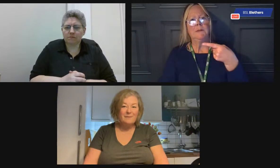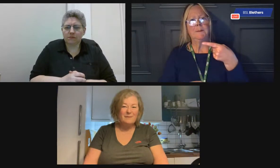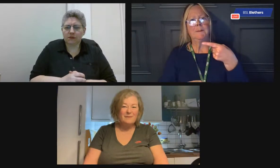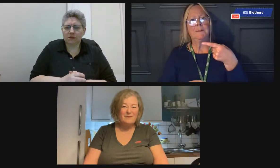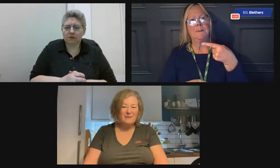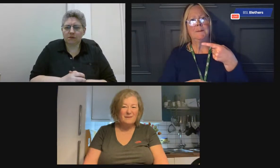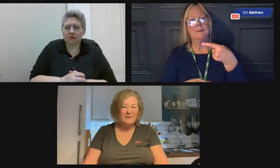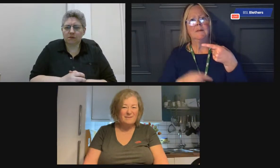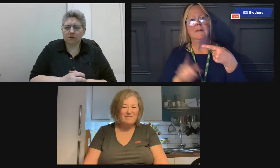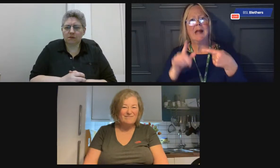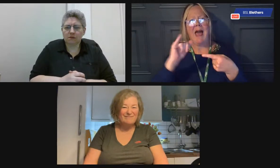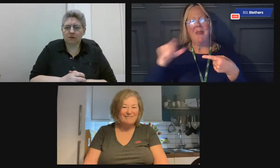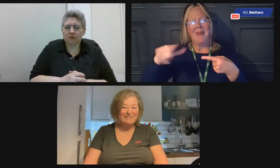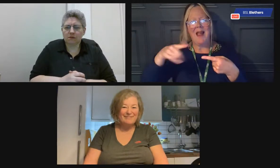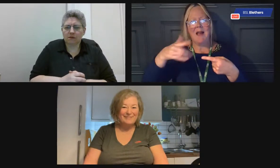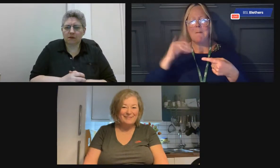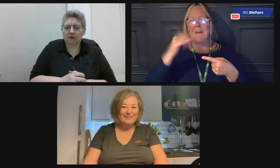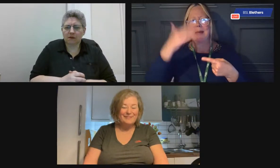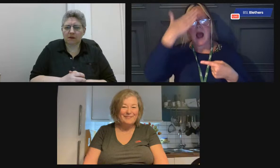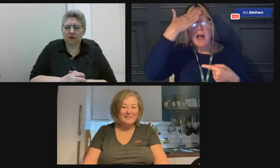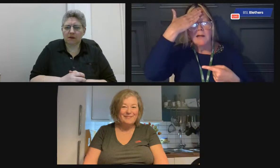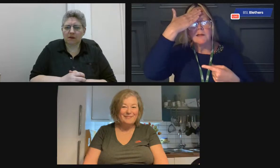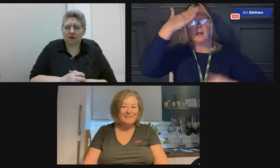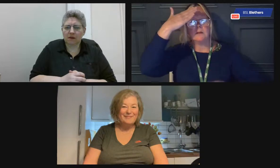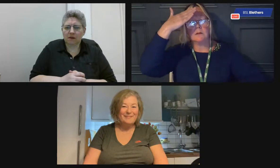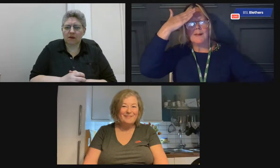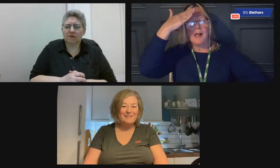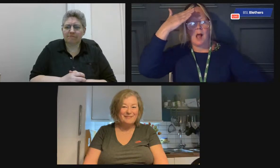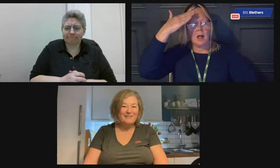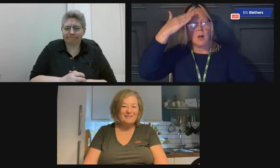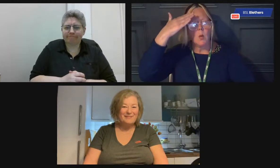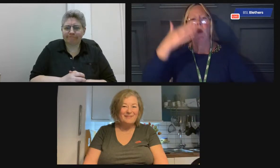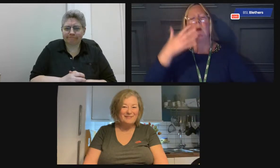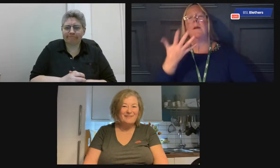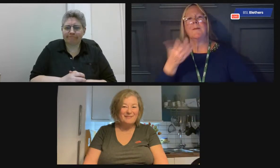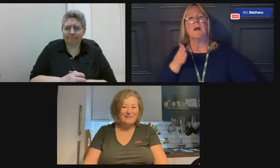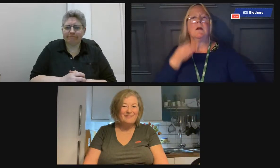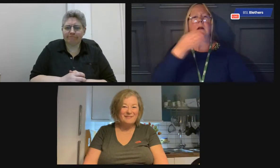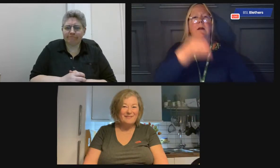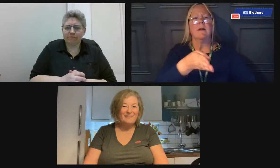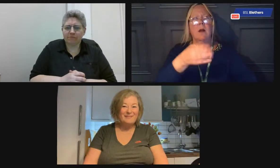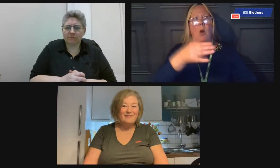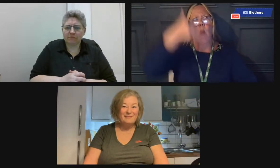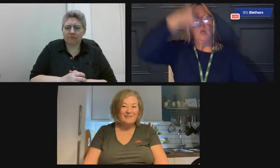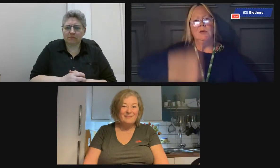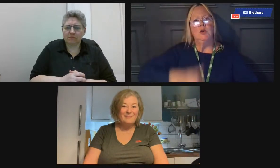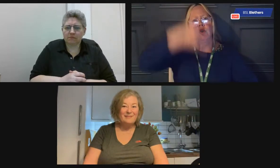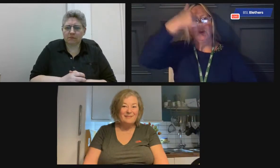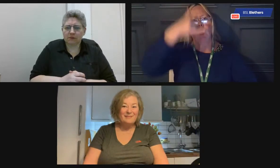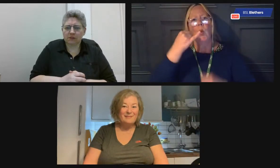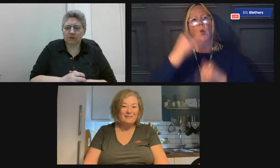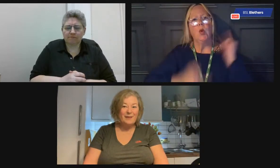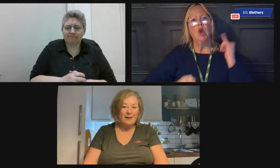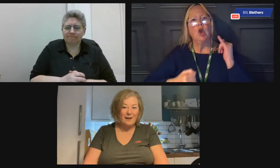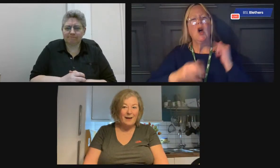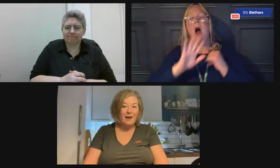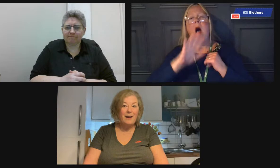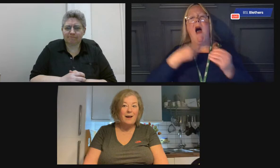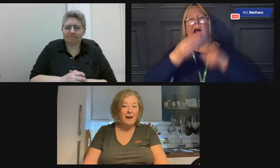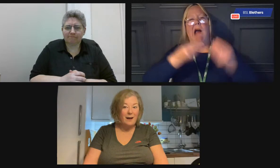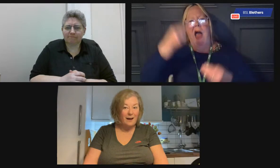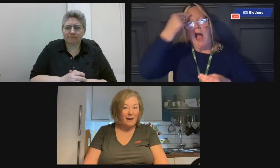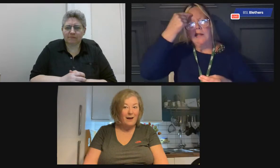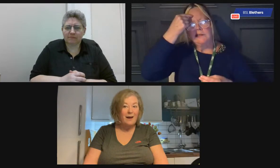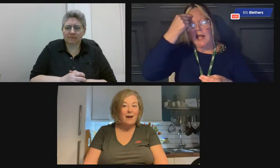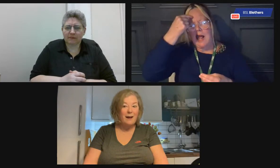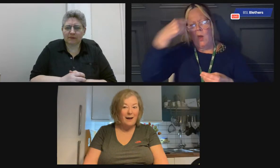the GP, they'll explain one symptom. Maybe they'll say, oh, I've got a headache and I've got a tummy ache